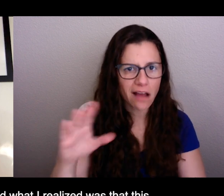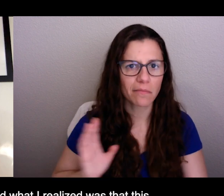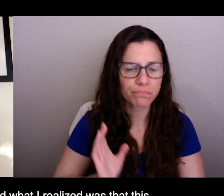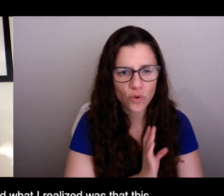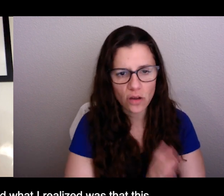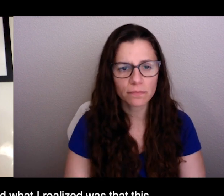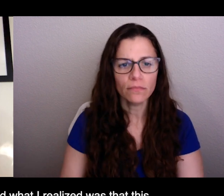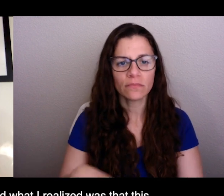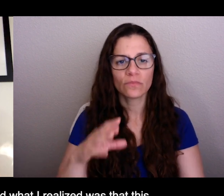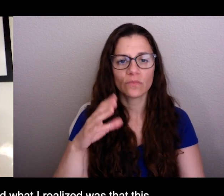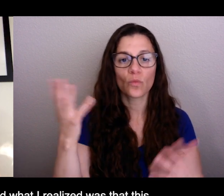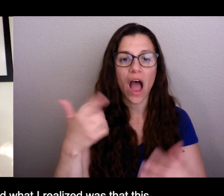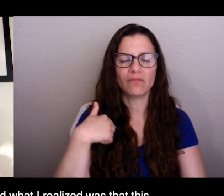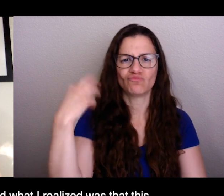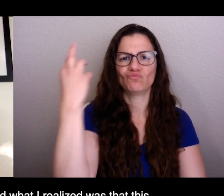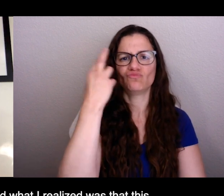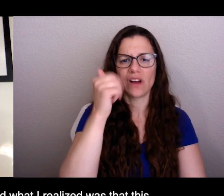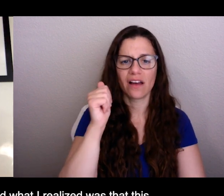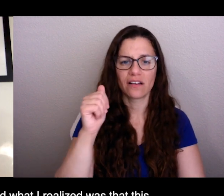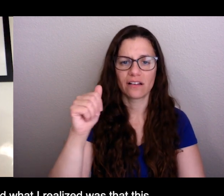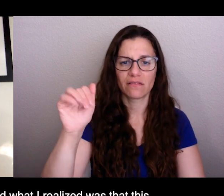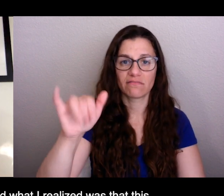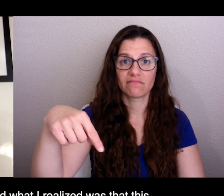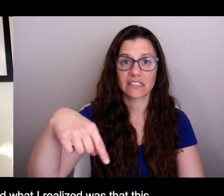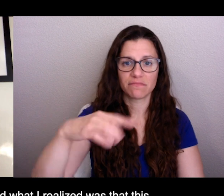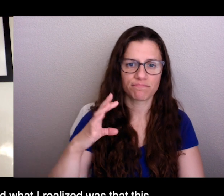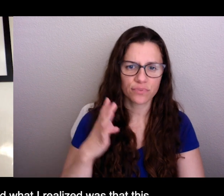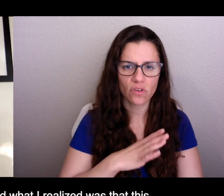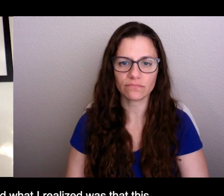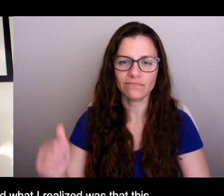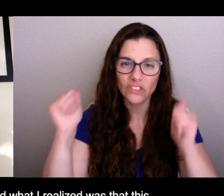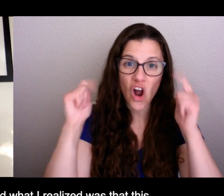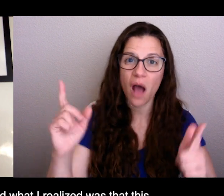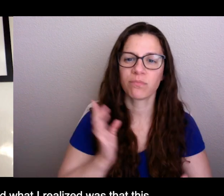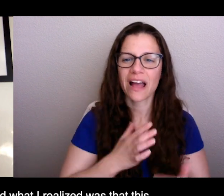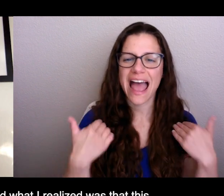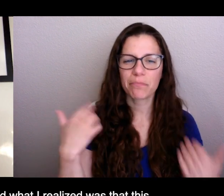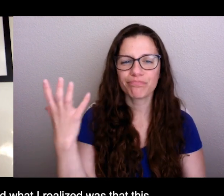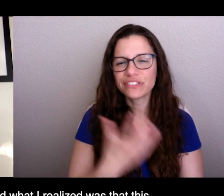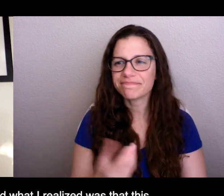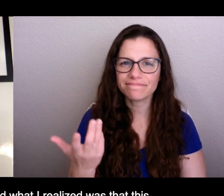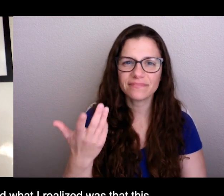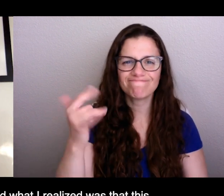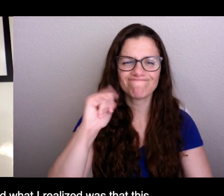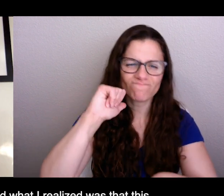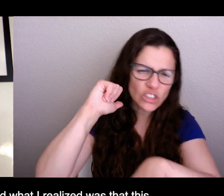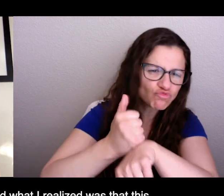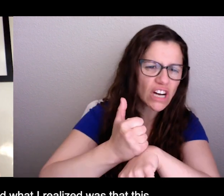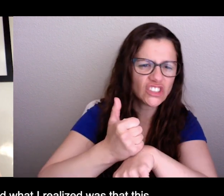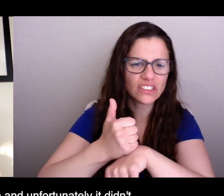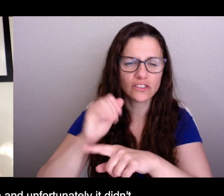among the board. And what I realized was that this board, like all boards, had a pretty